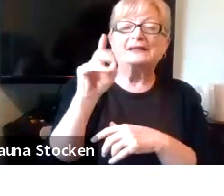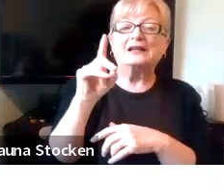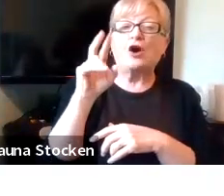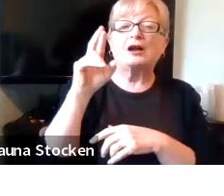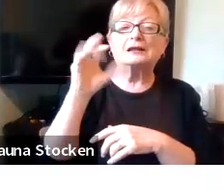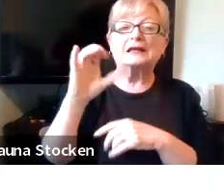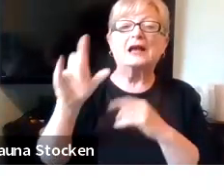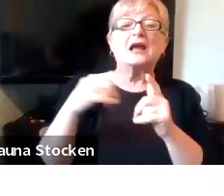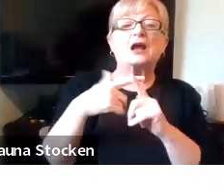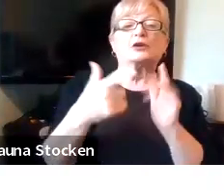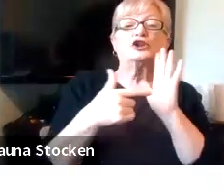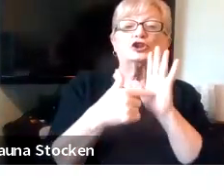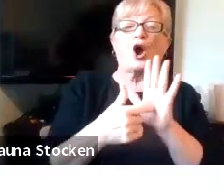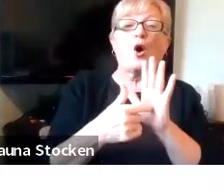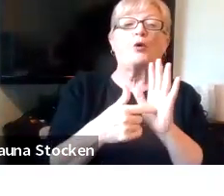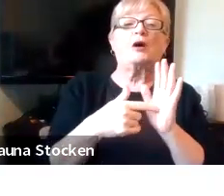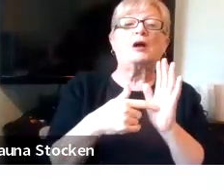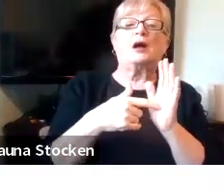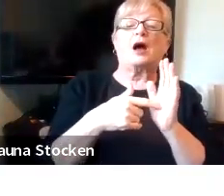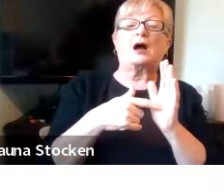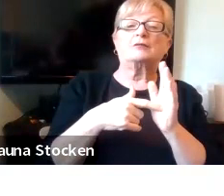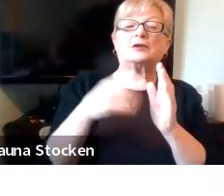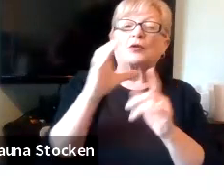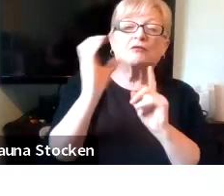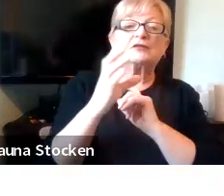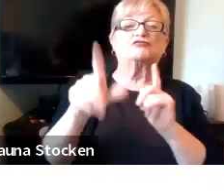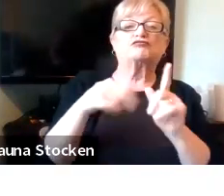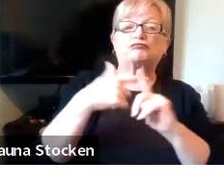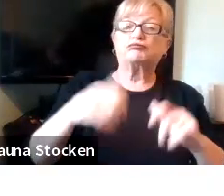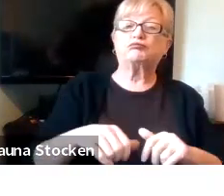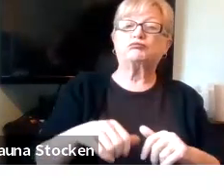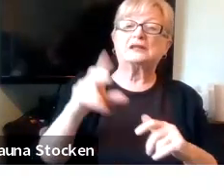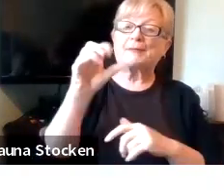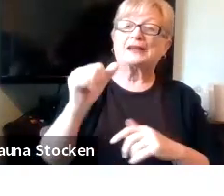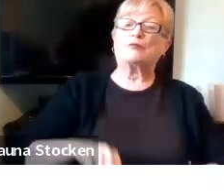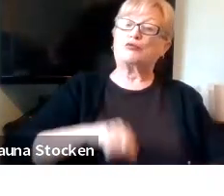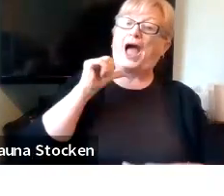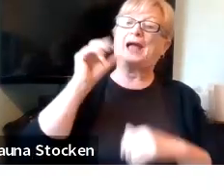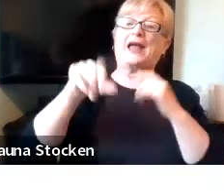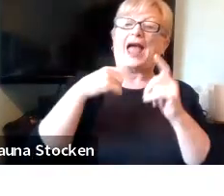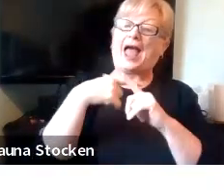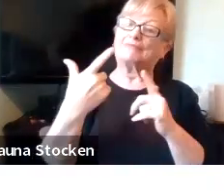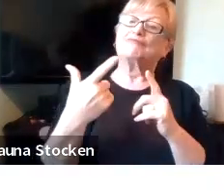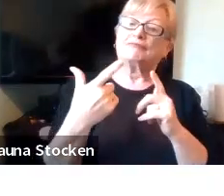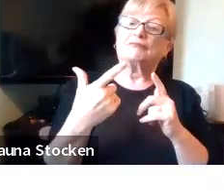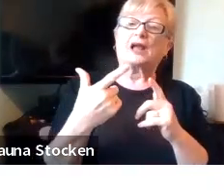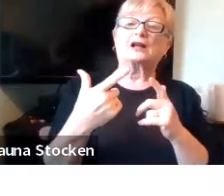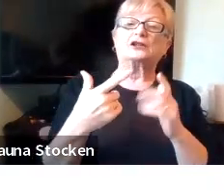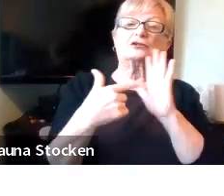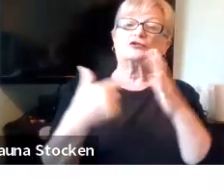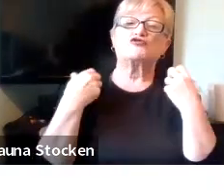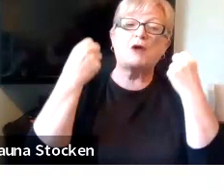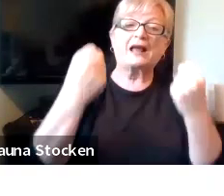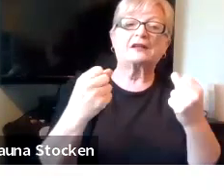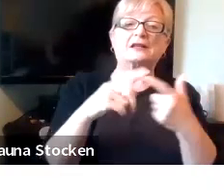disability pride and strengthens the disability movement by recognizing disability as a natural and beautiful part